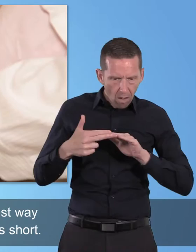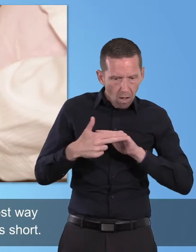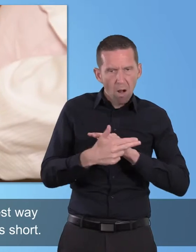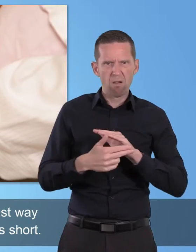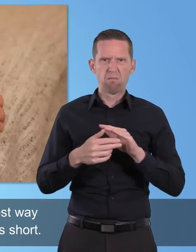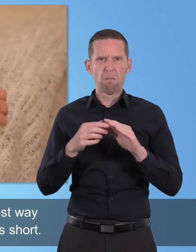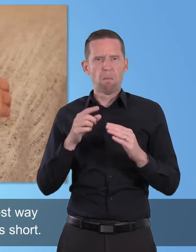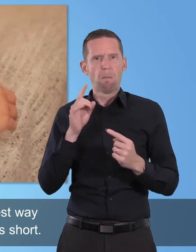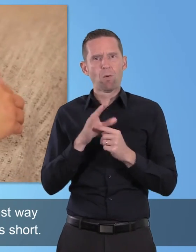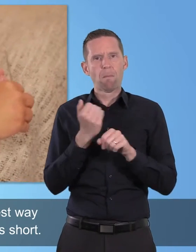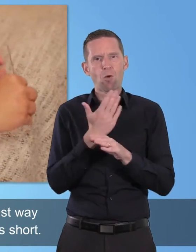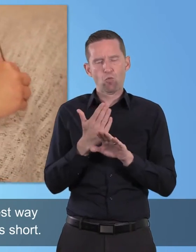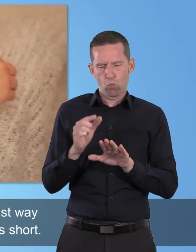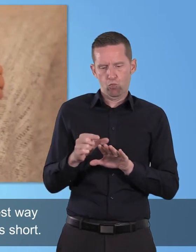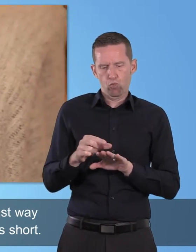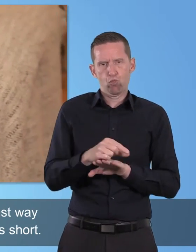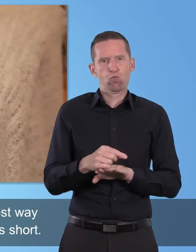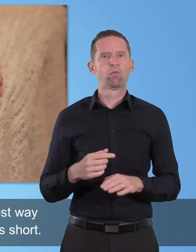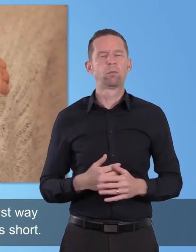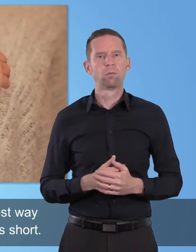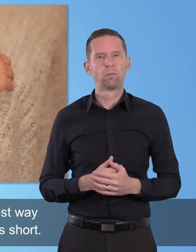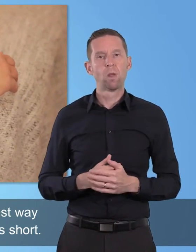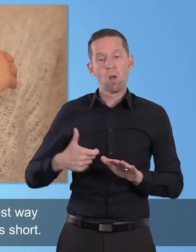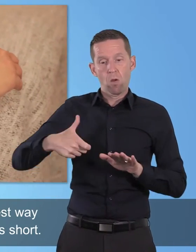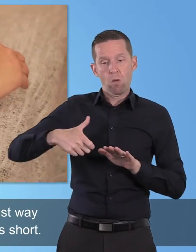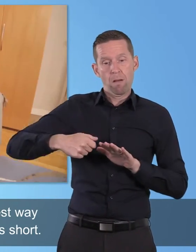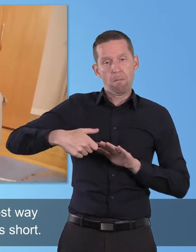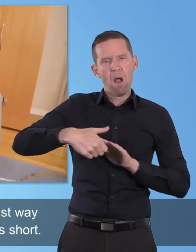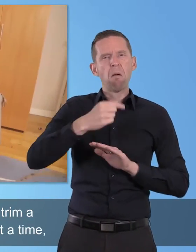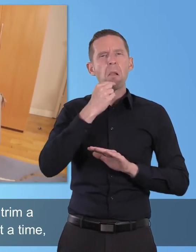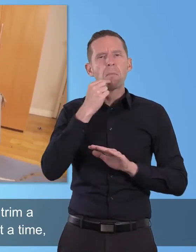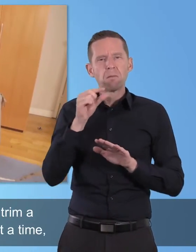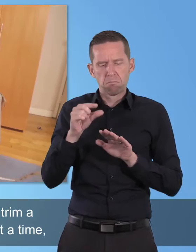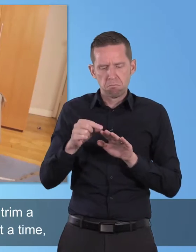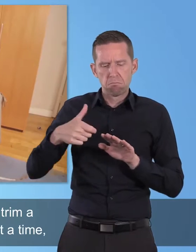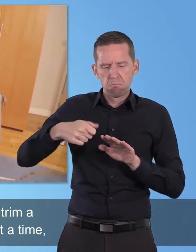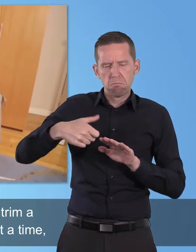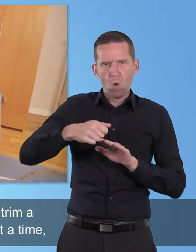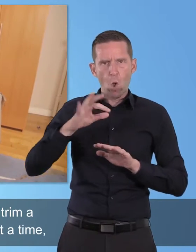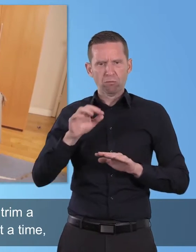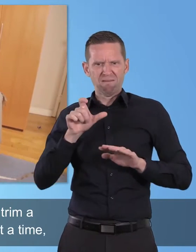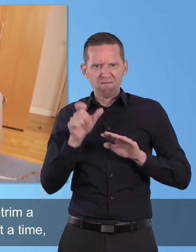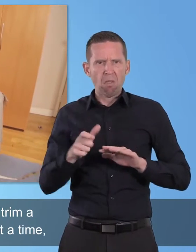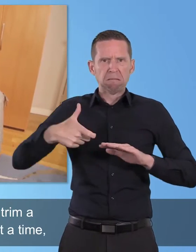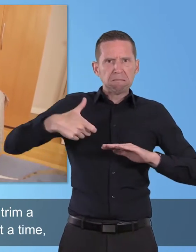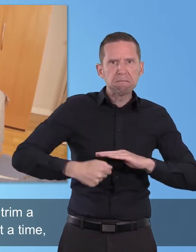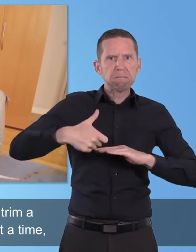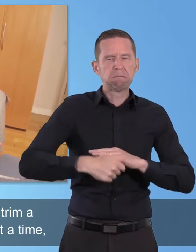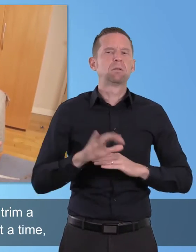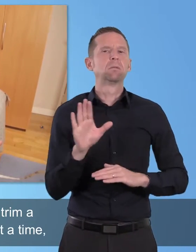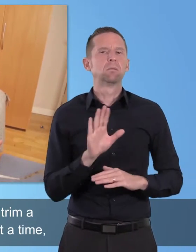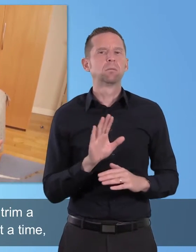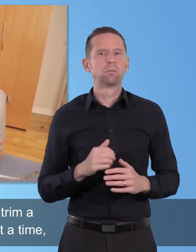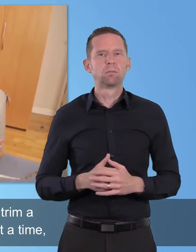Filing is the safest way to keep your nails short. Use clippers to trim a little of your nail at a